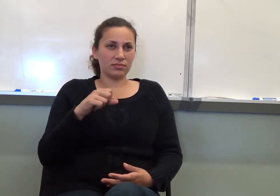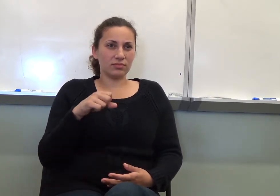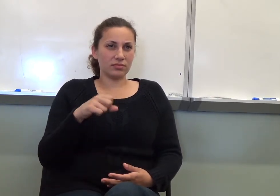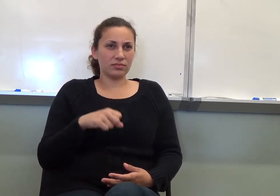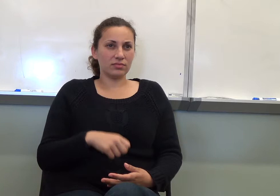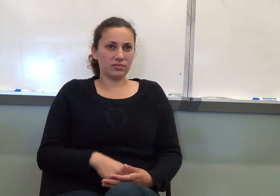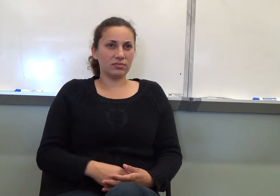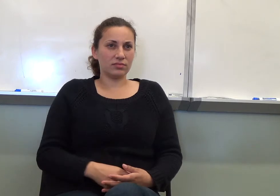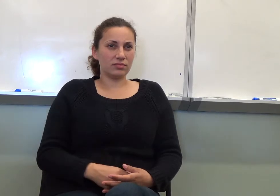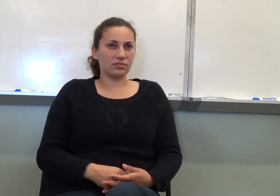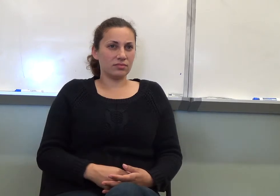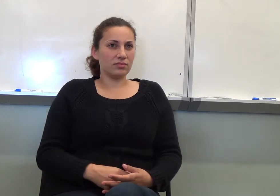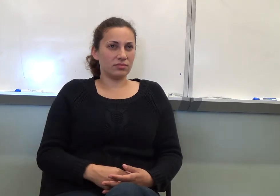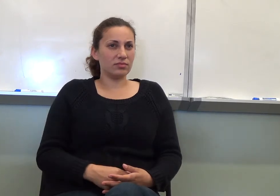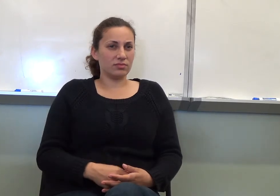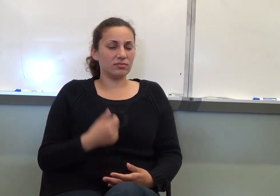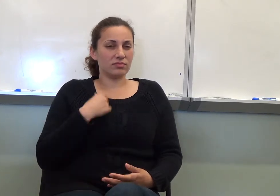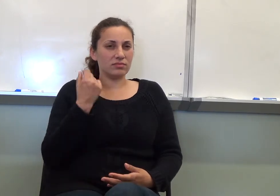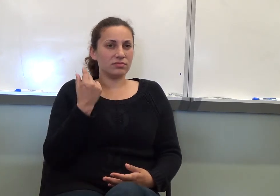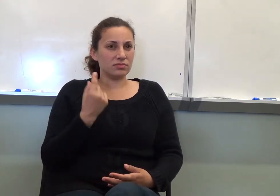write them about minus.